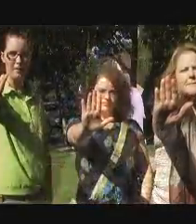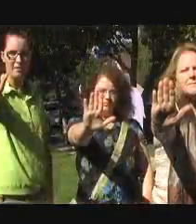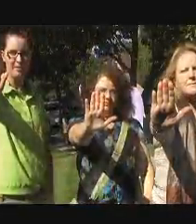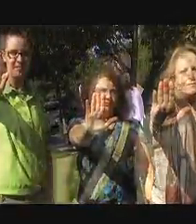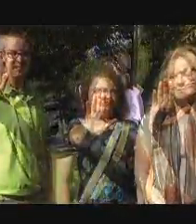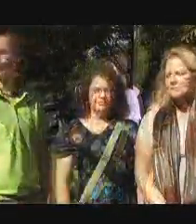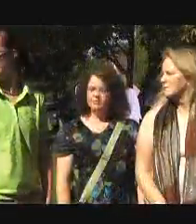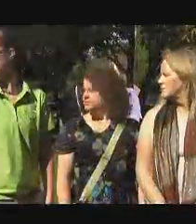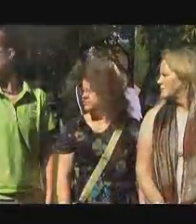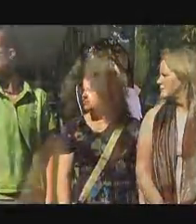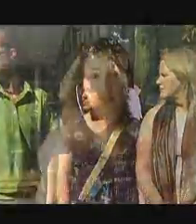Turn.